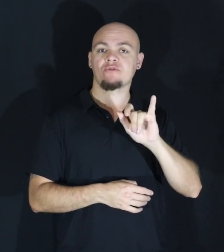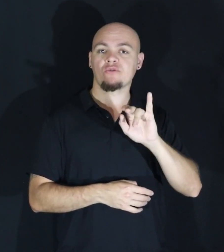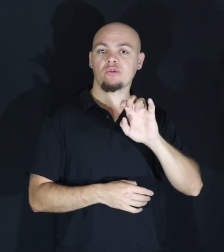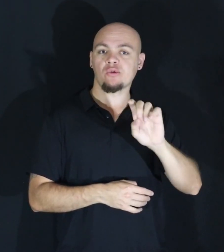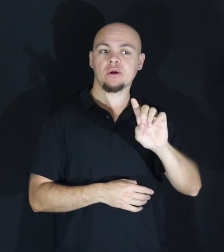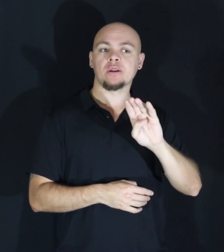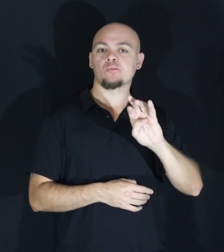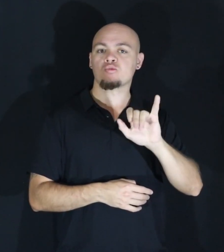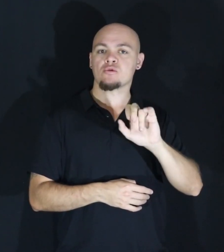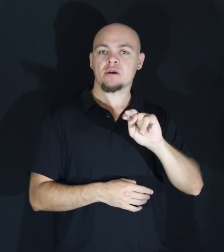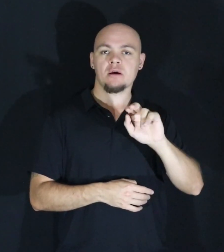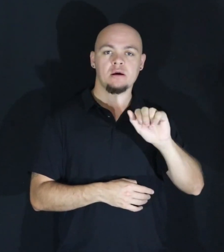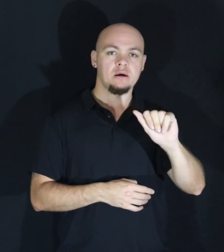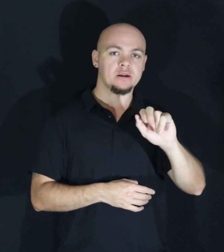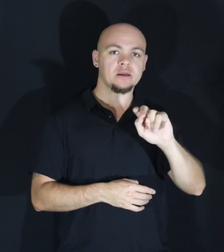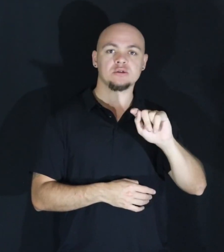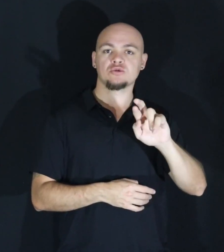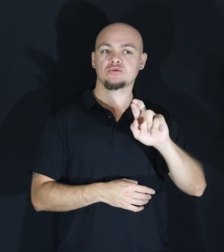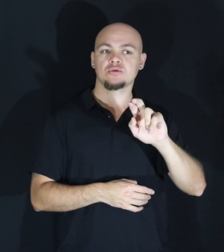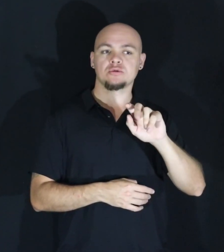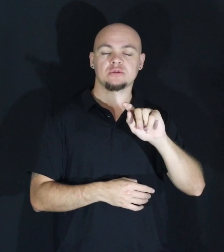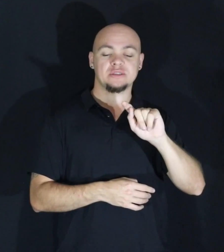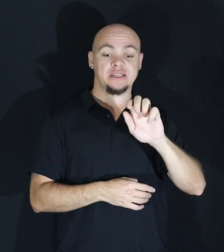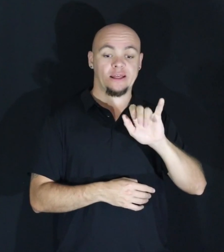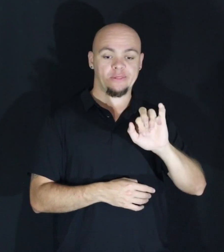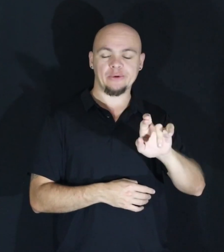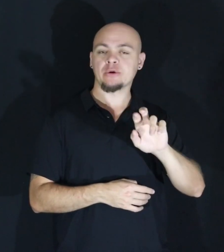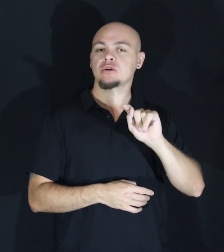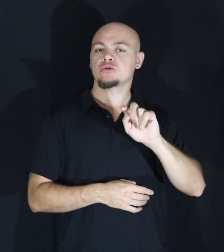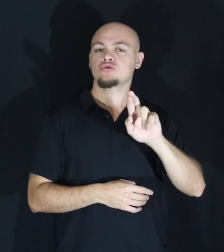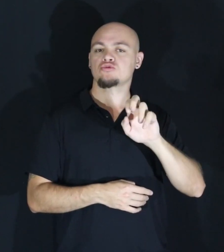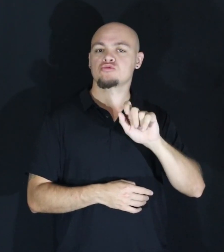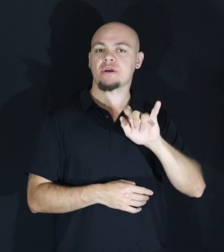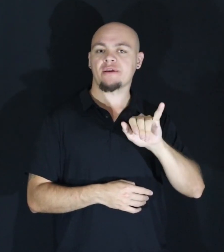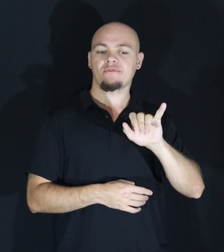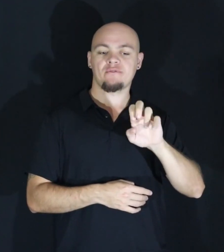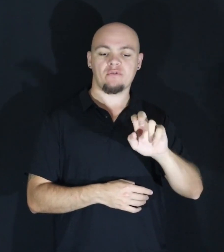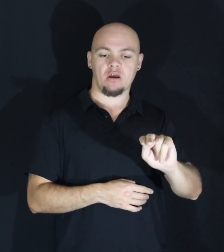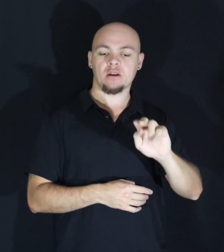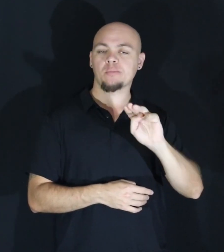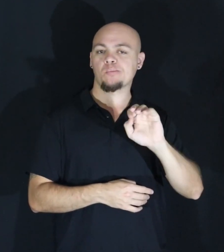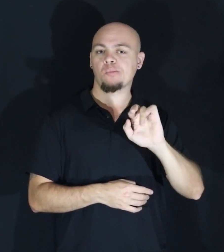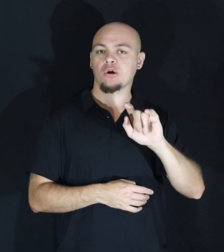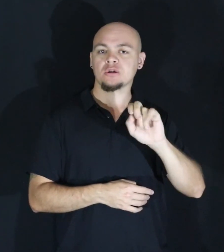Taylor, Trayvon Martin, or Oscar Grant.